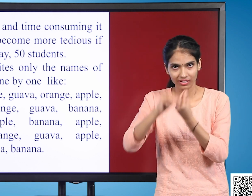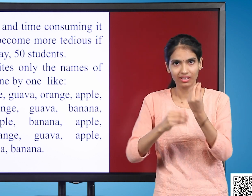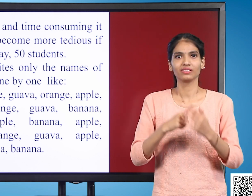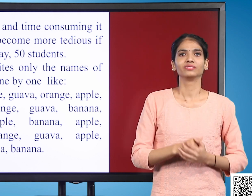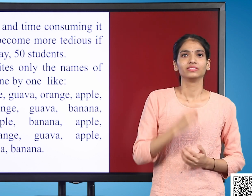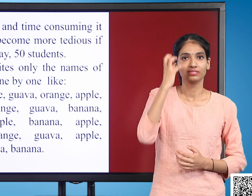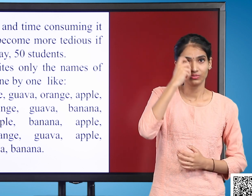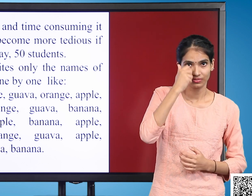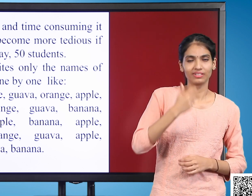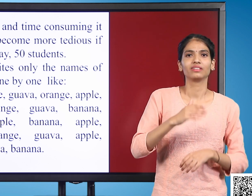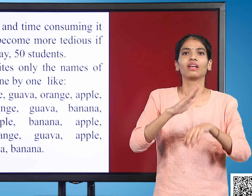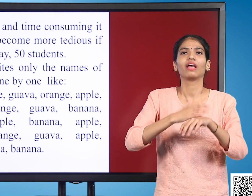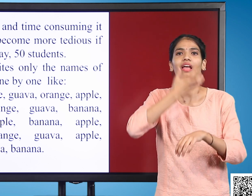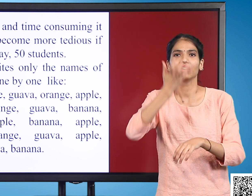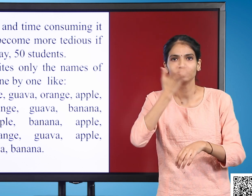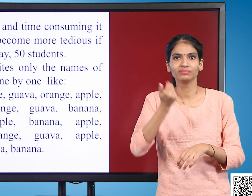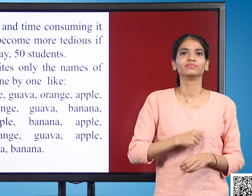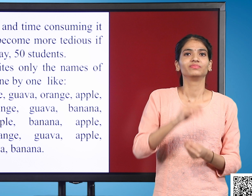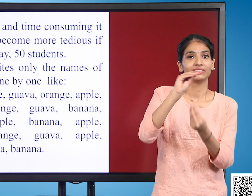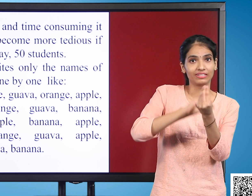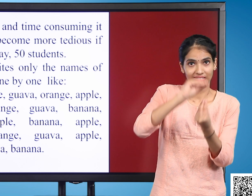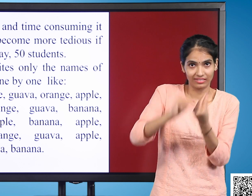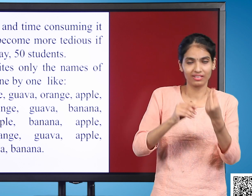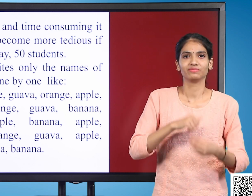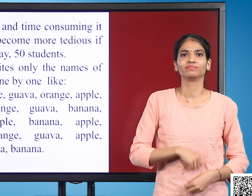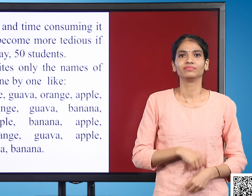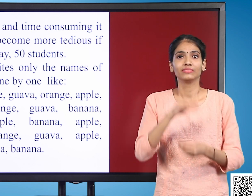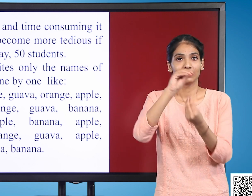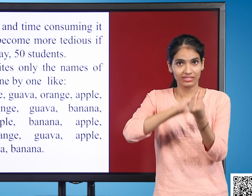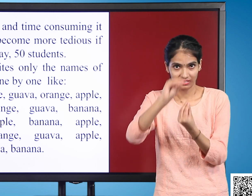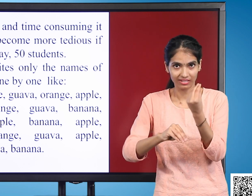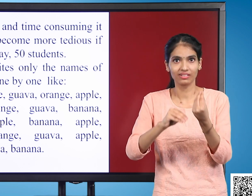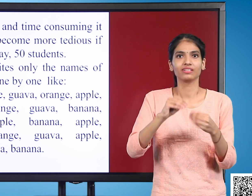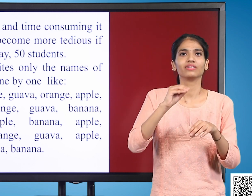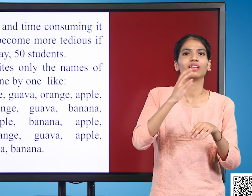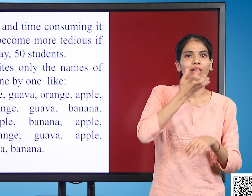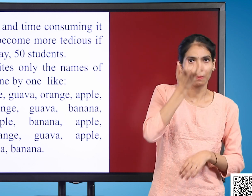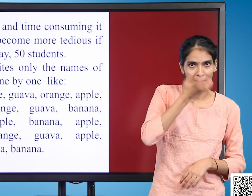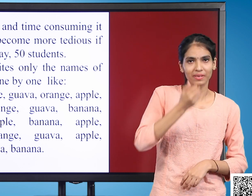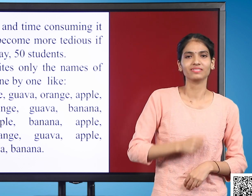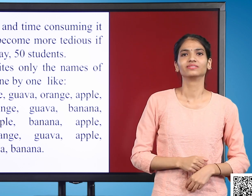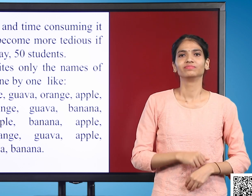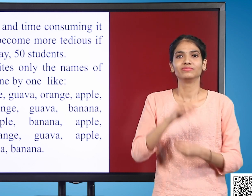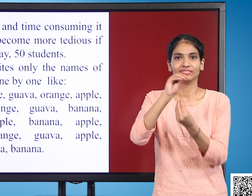banana, orange, guava, banana, banana, apple,